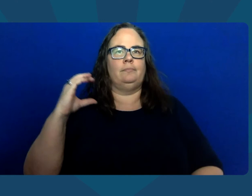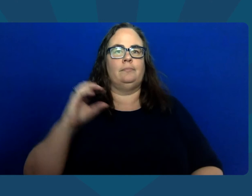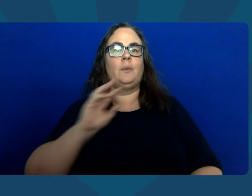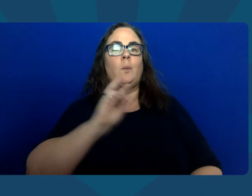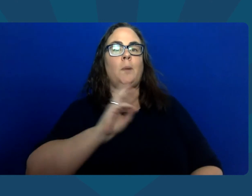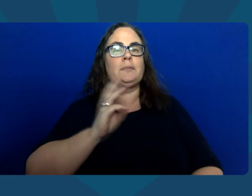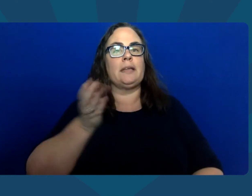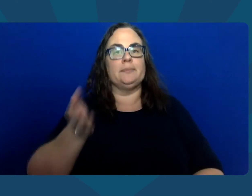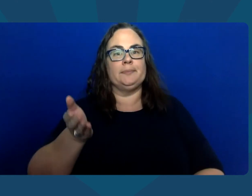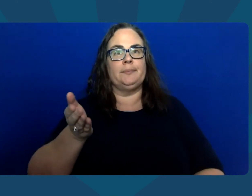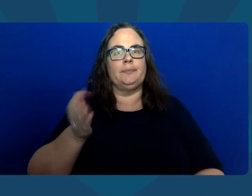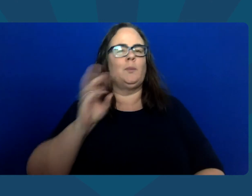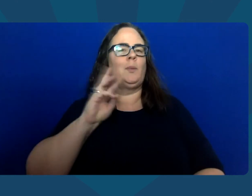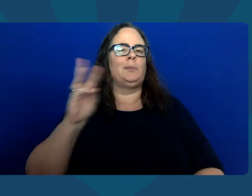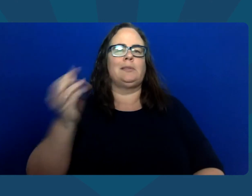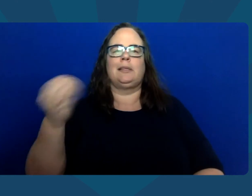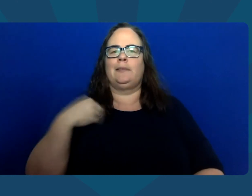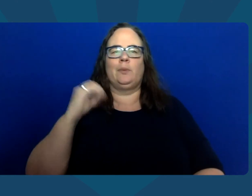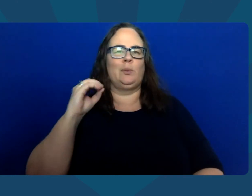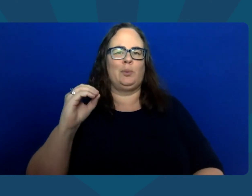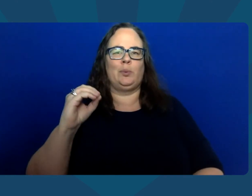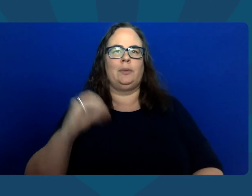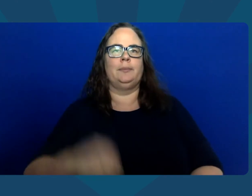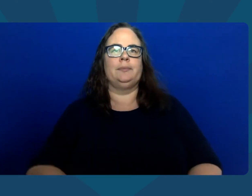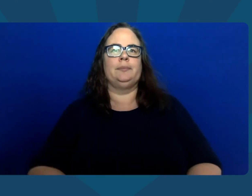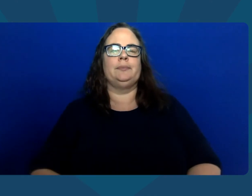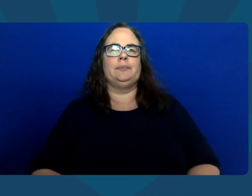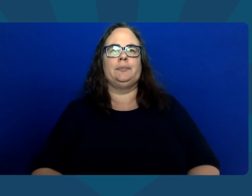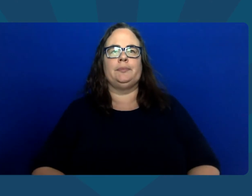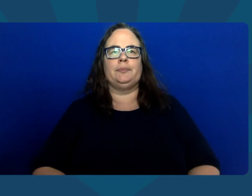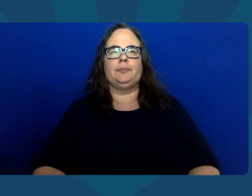participating. Website, no website submitted.